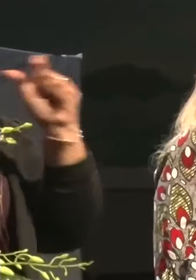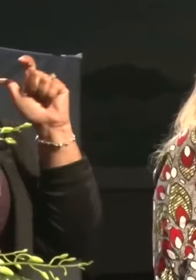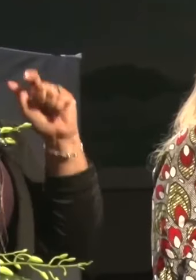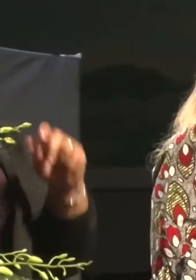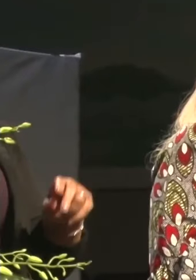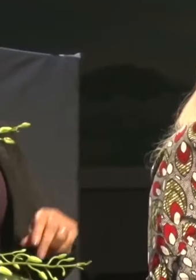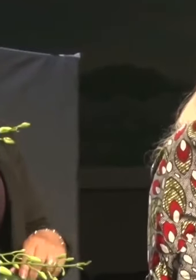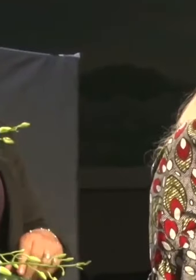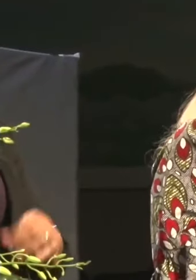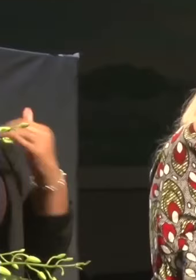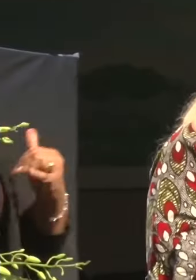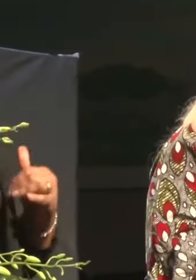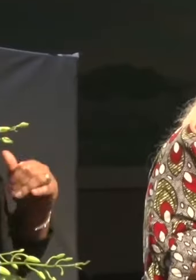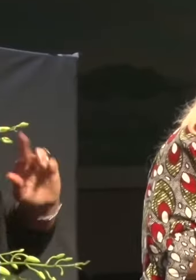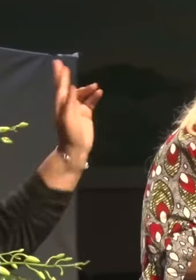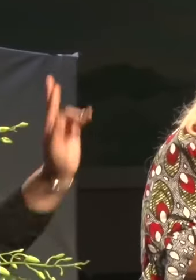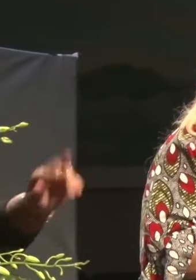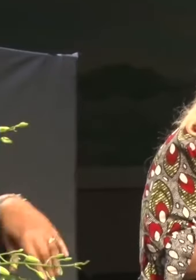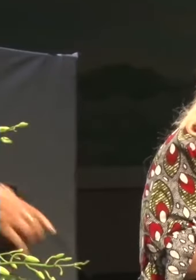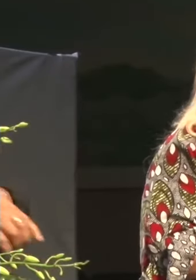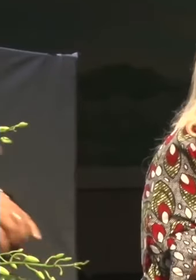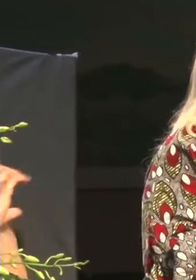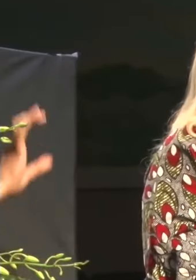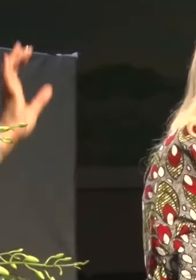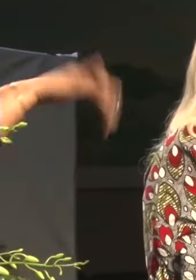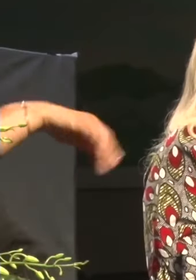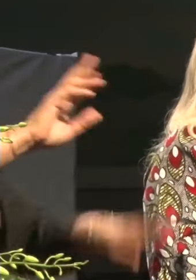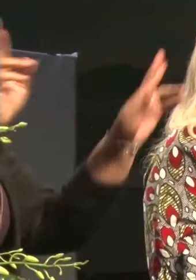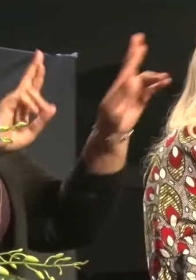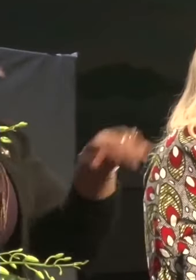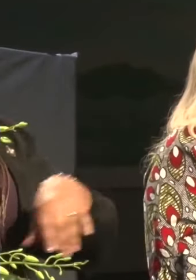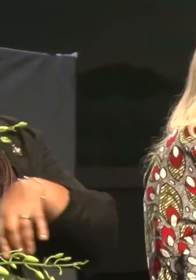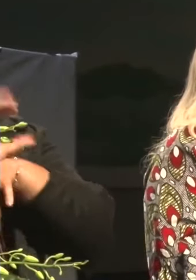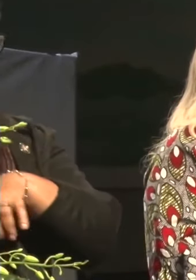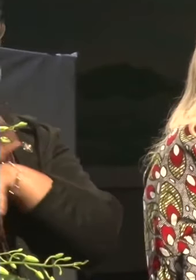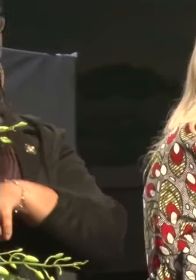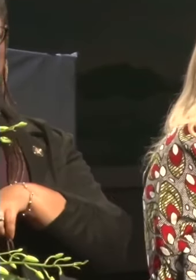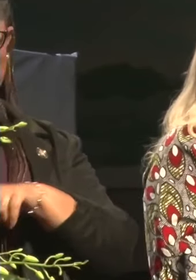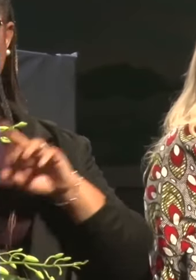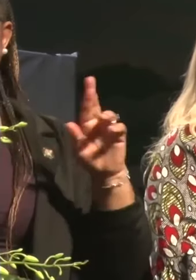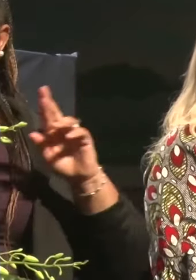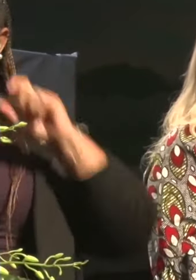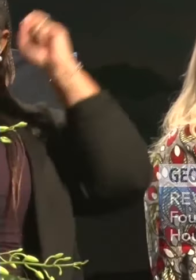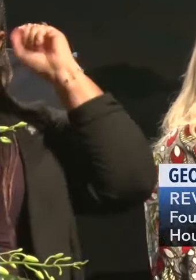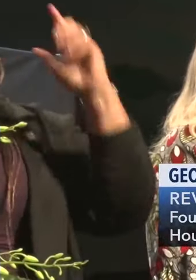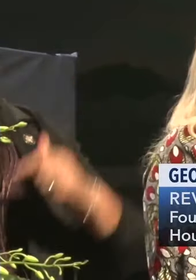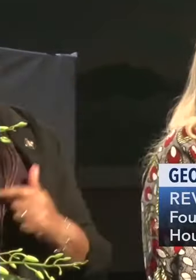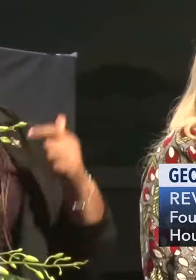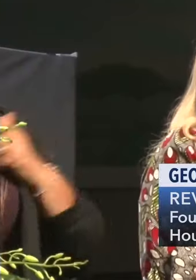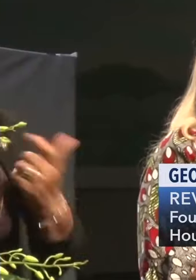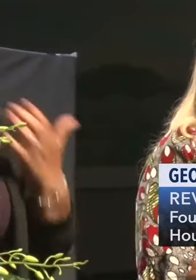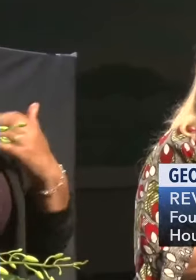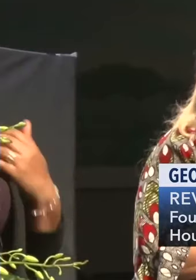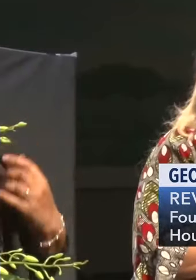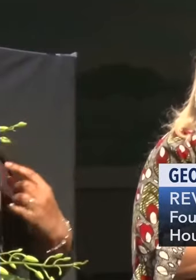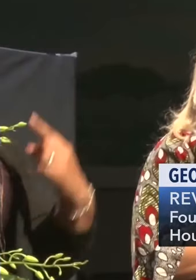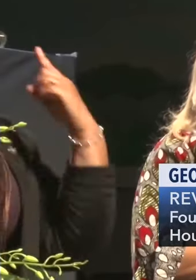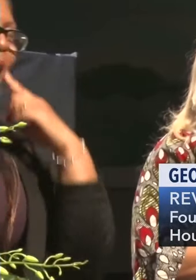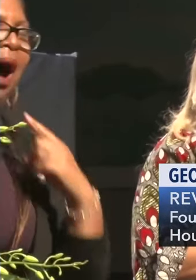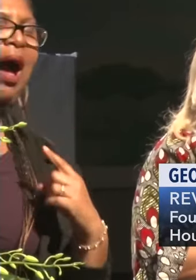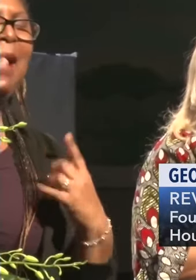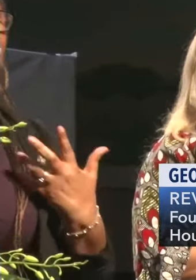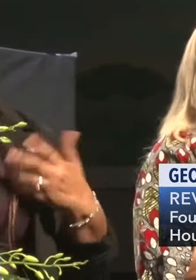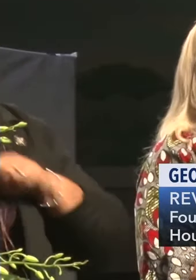I think it's ready for us to have some church, don't you? It's time for us to have church. It's time for us to celebrate his life. We may weep. We may mourn. We'll be